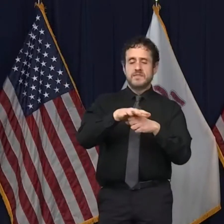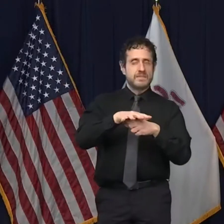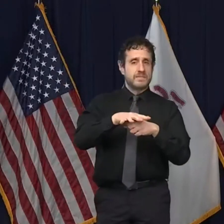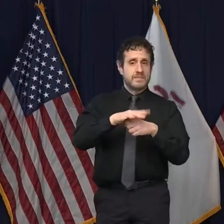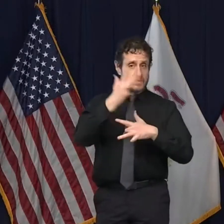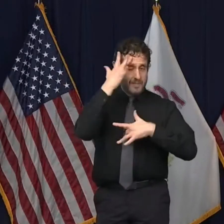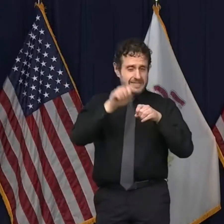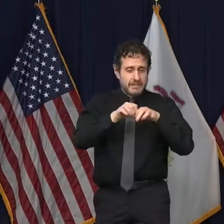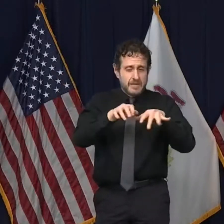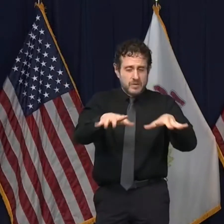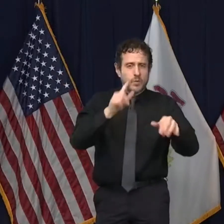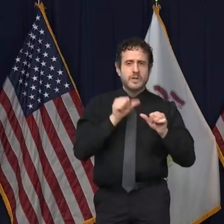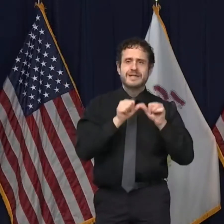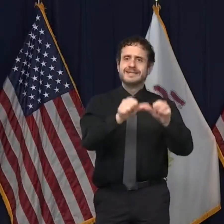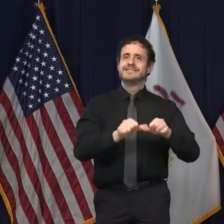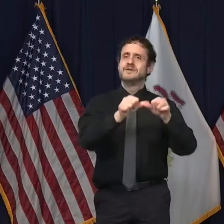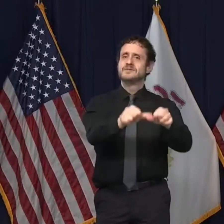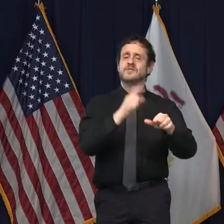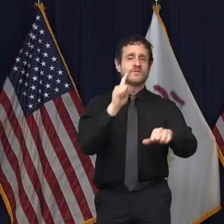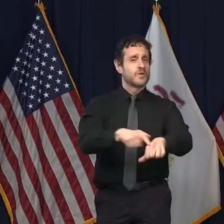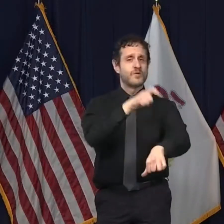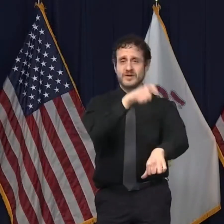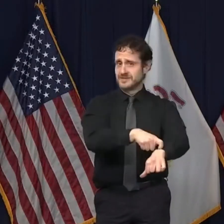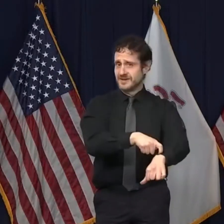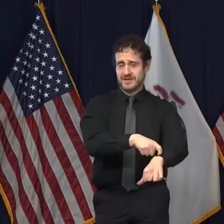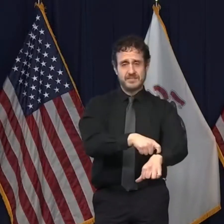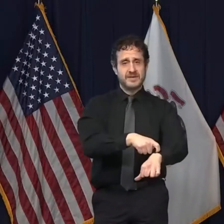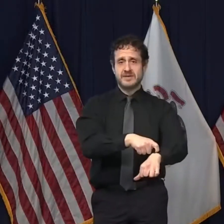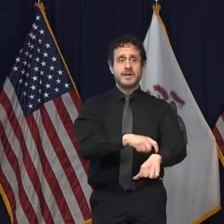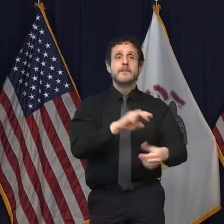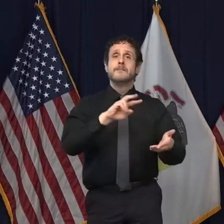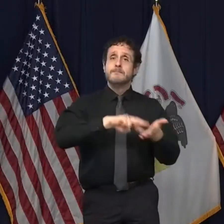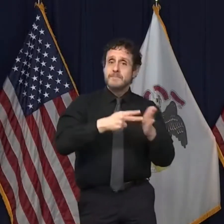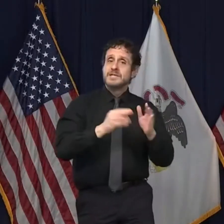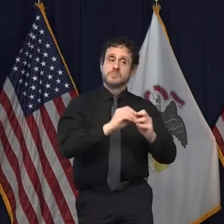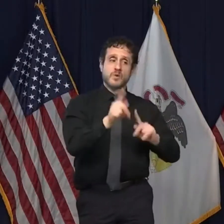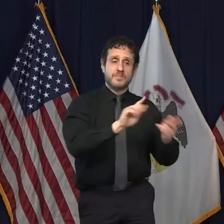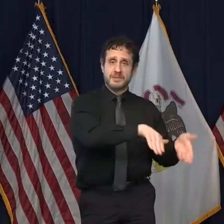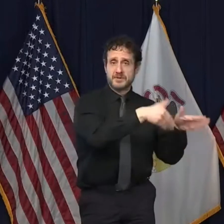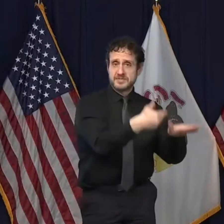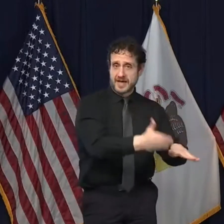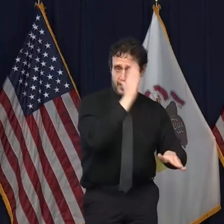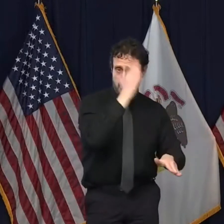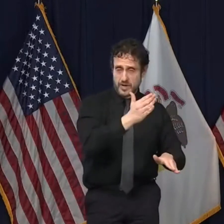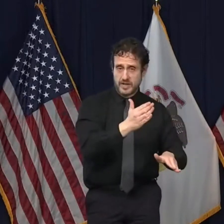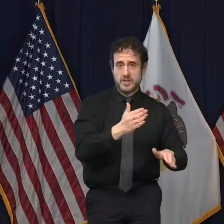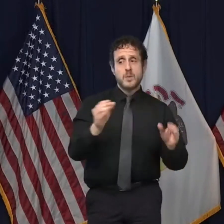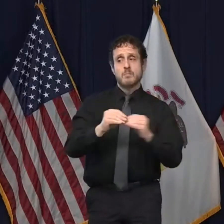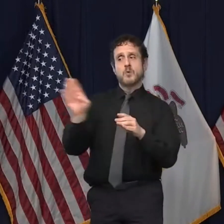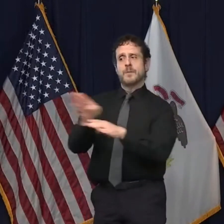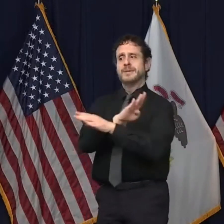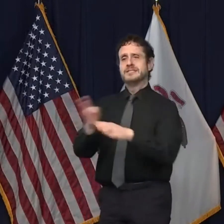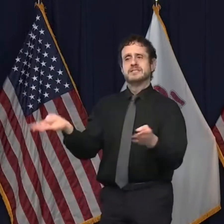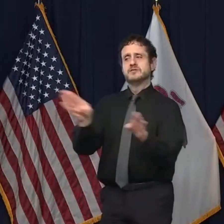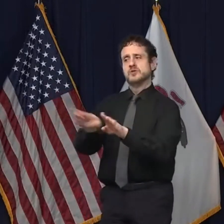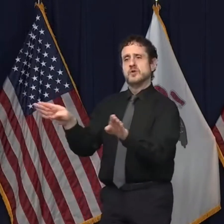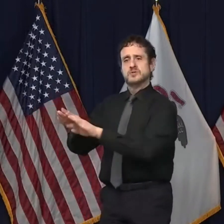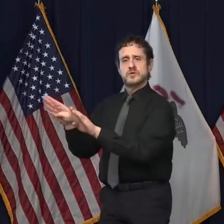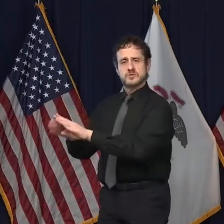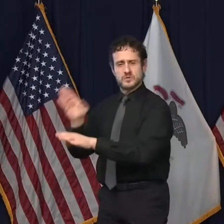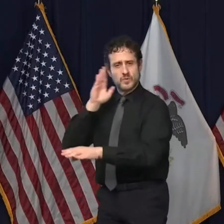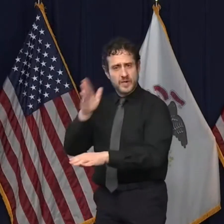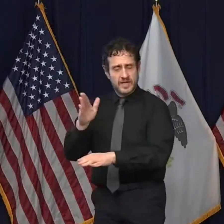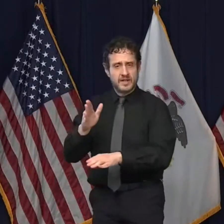to. That means taking more lives than it already has. It means destroying more businesses than it already has,